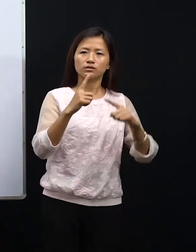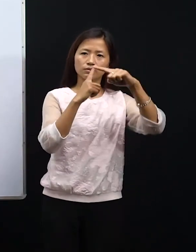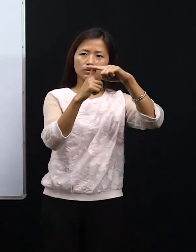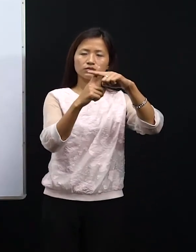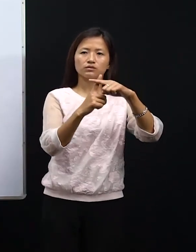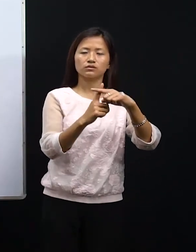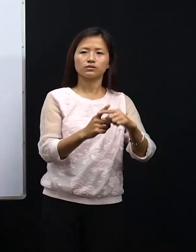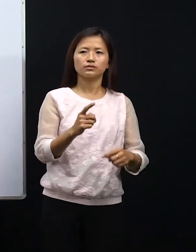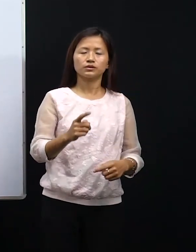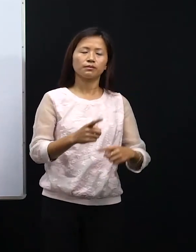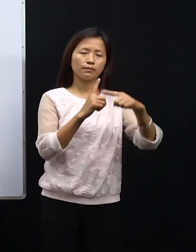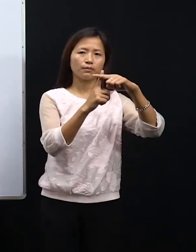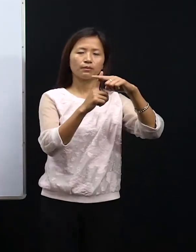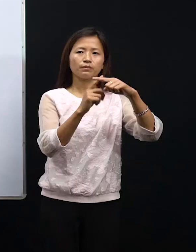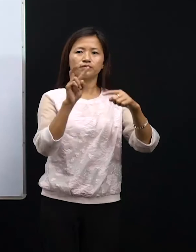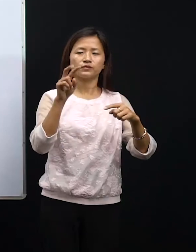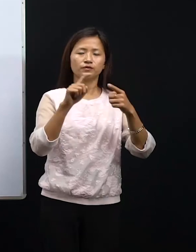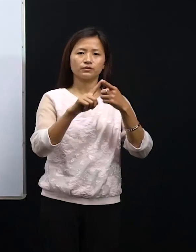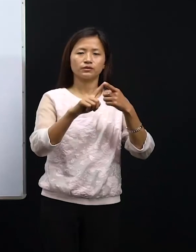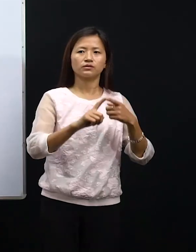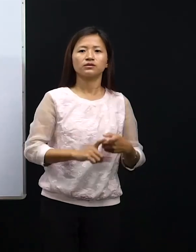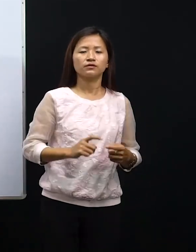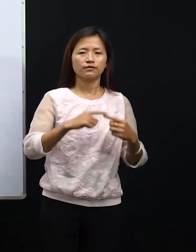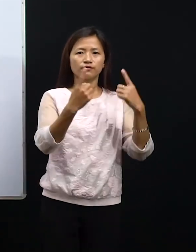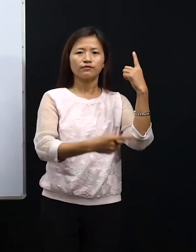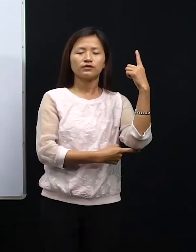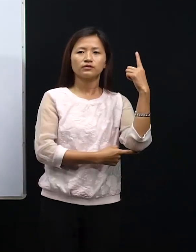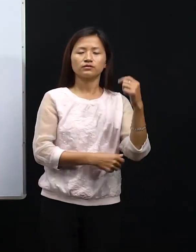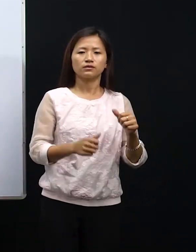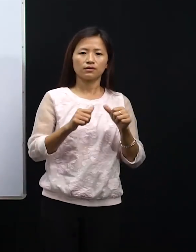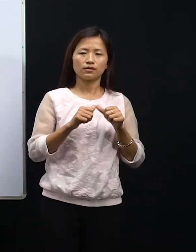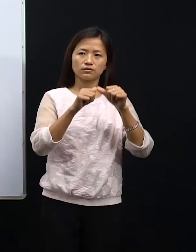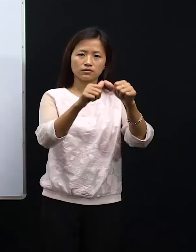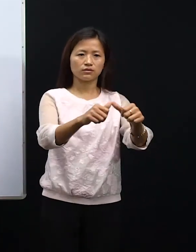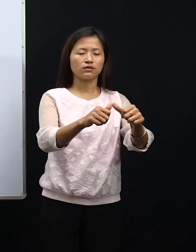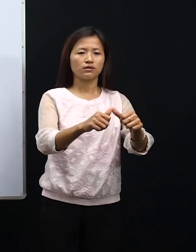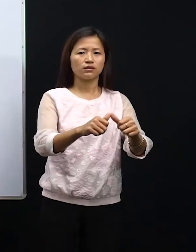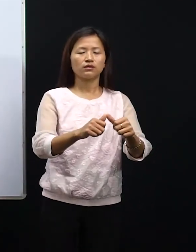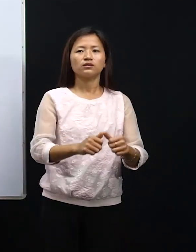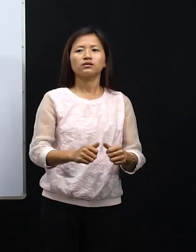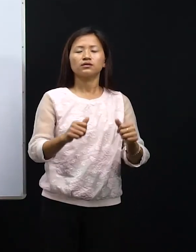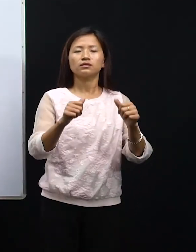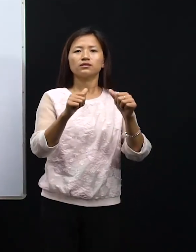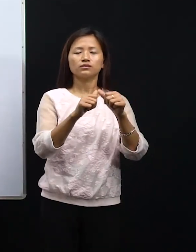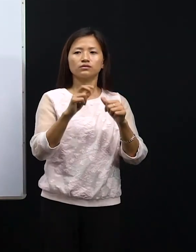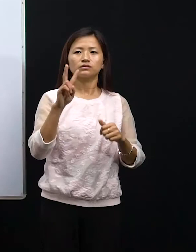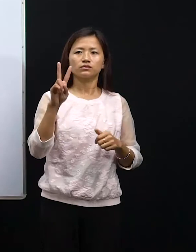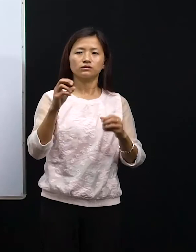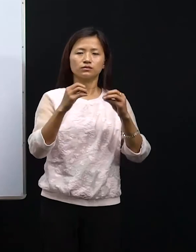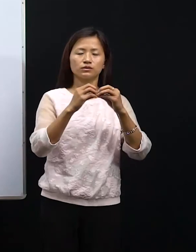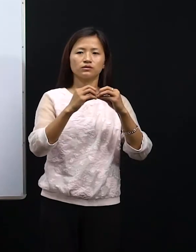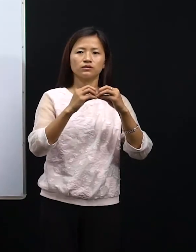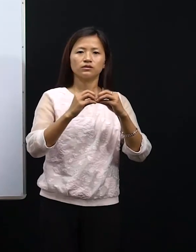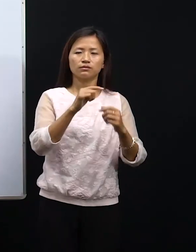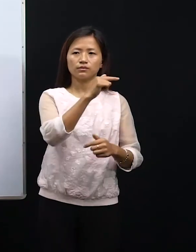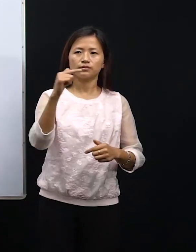become positive. Okay. So this is your final answer, 8a minus 2ab plus 2b